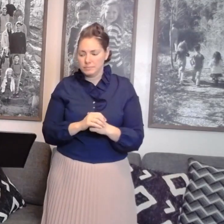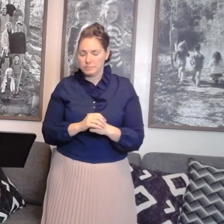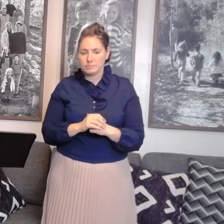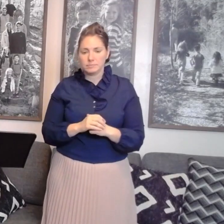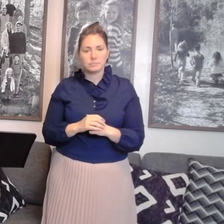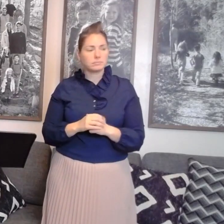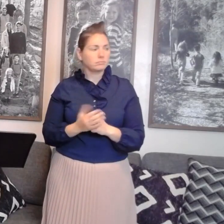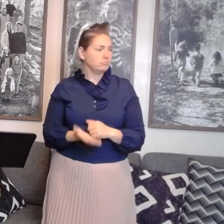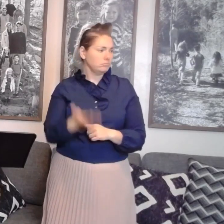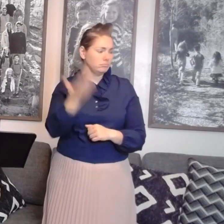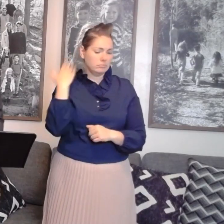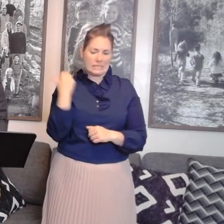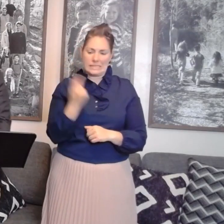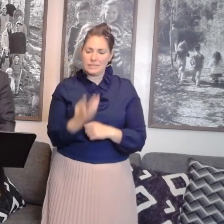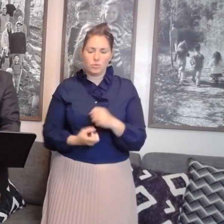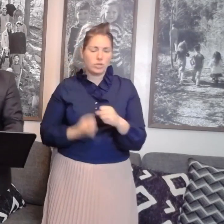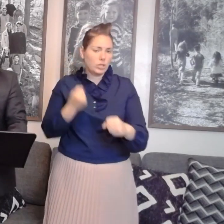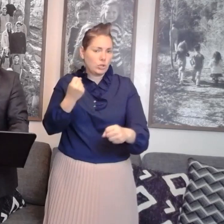Several years ago,